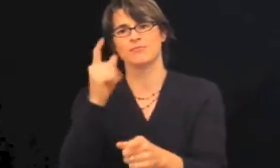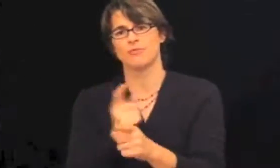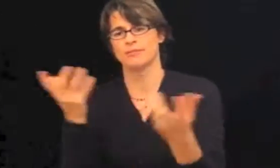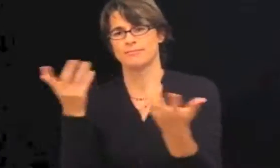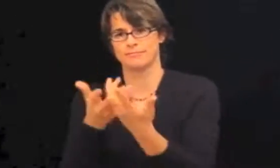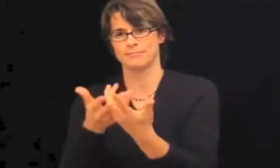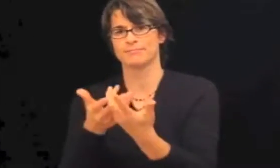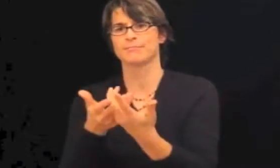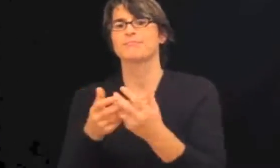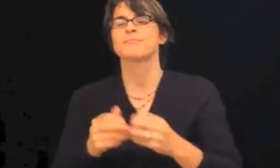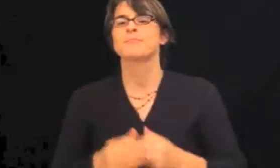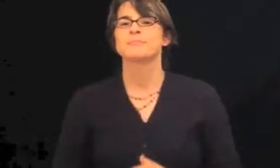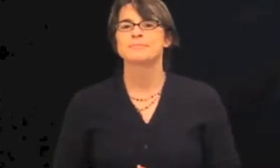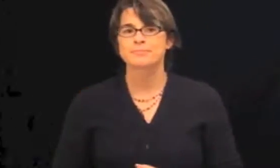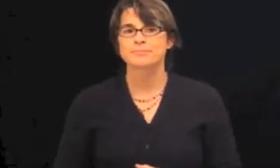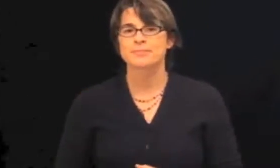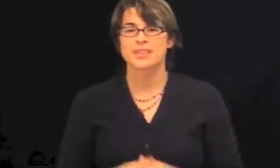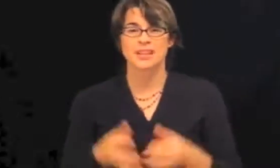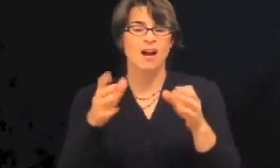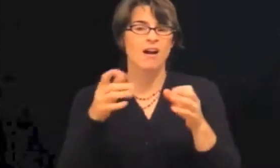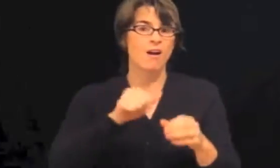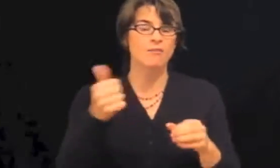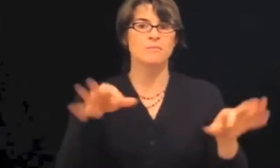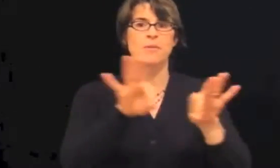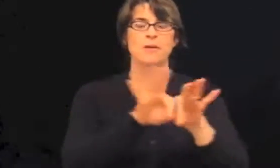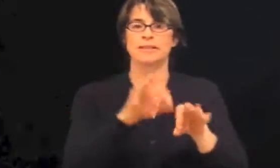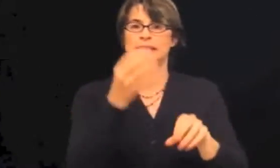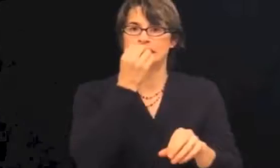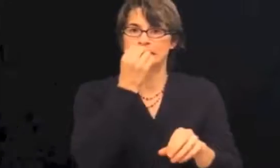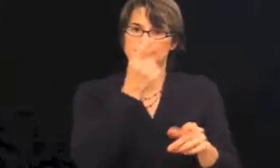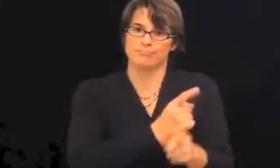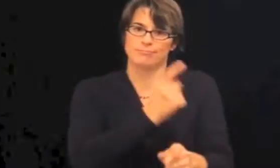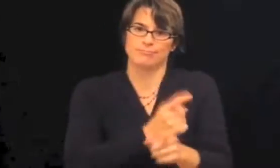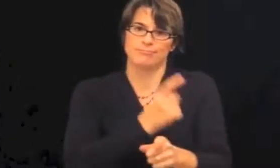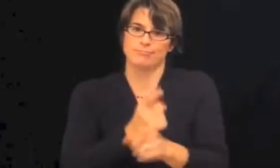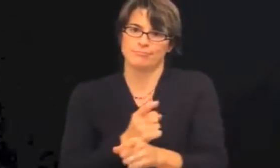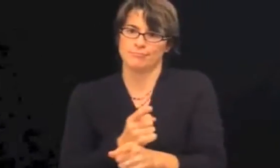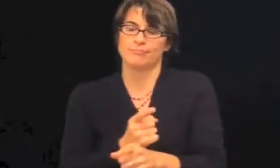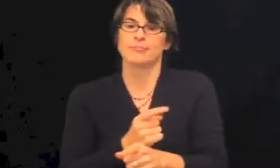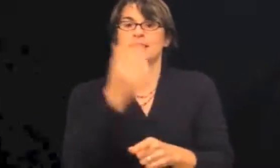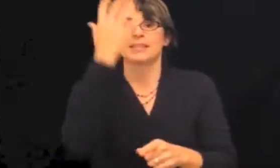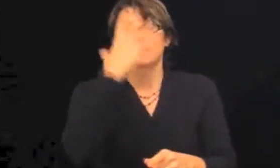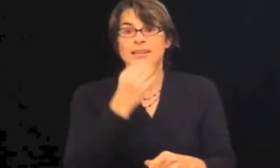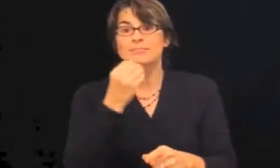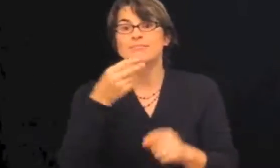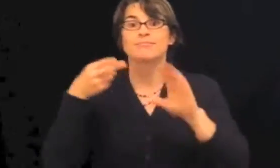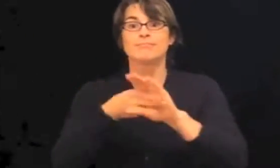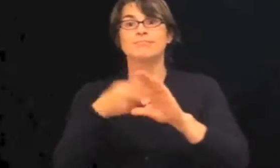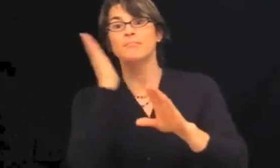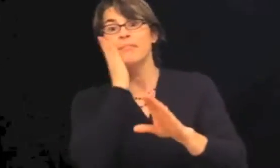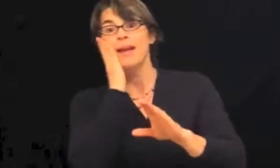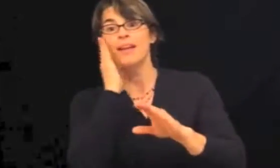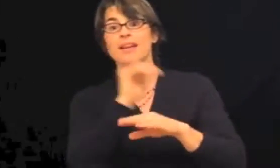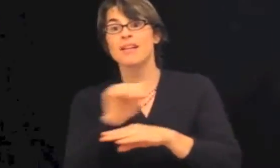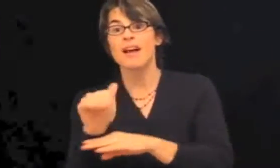alter the medication and find the right mix and the right balance. It's also important to eat regularly and sleep and